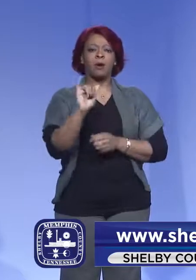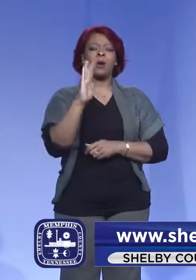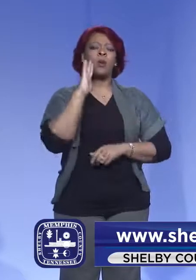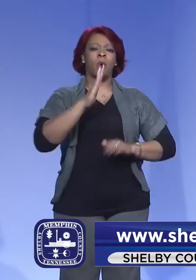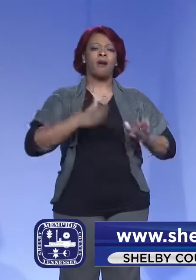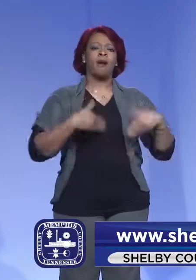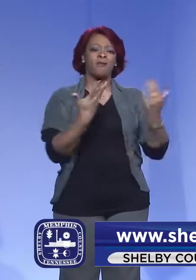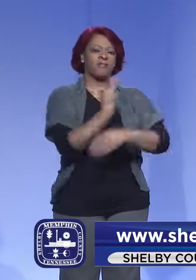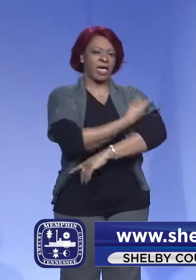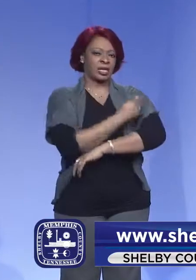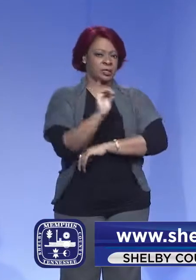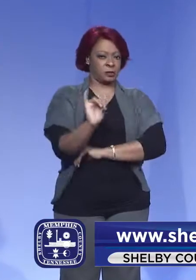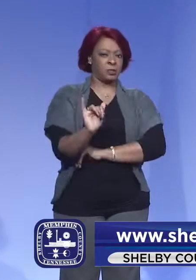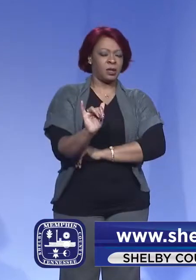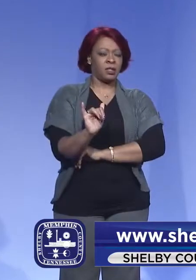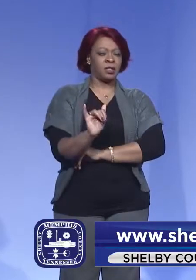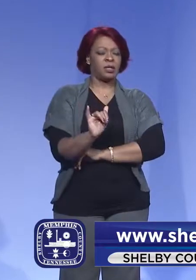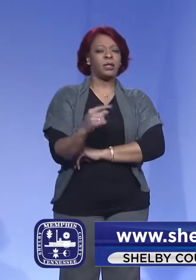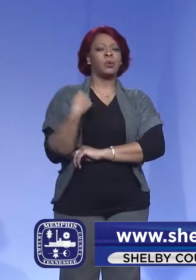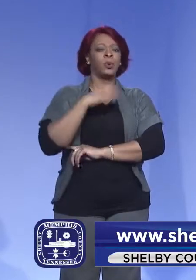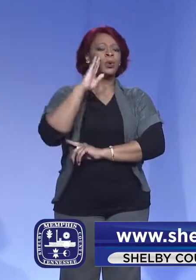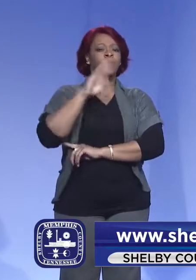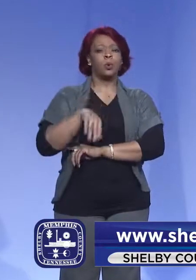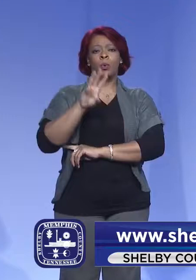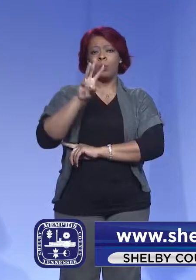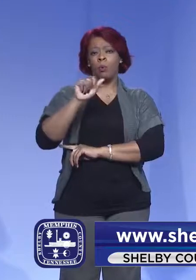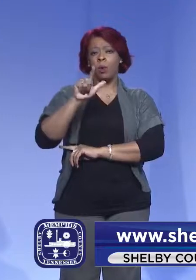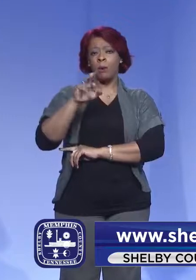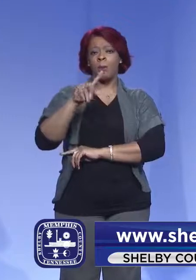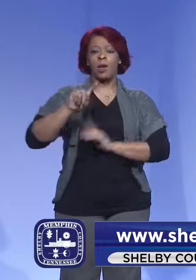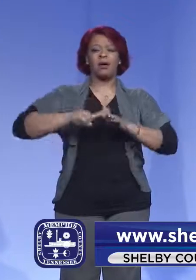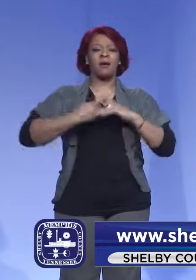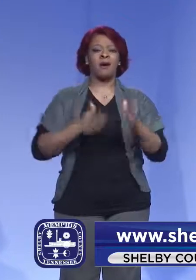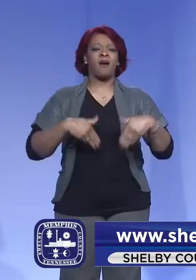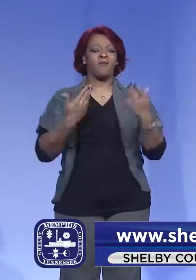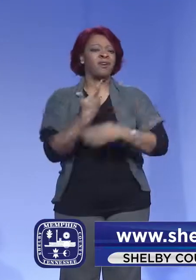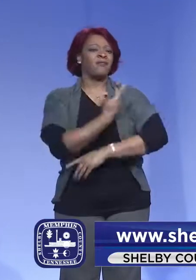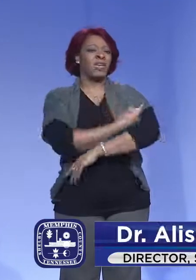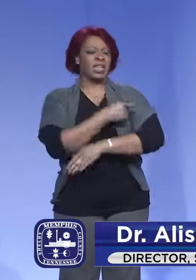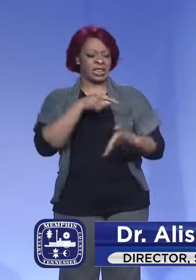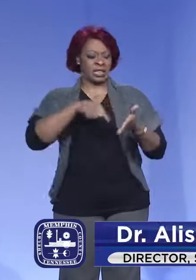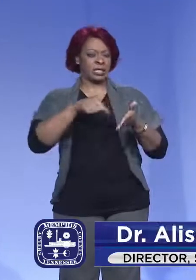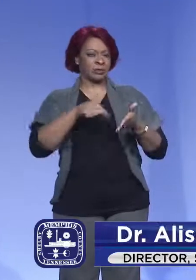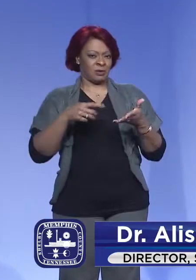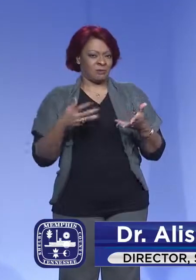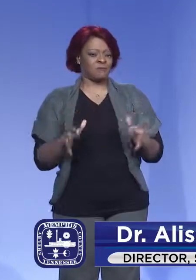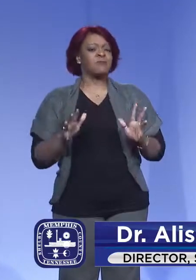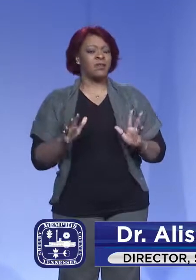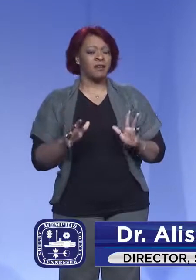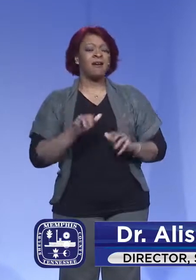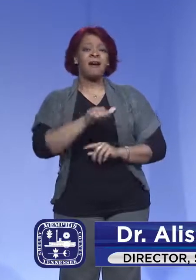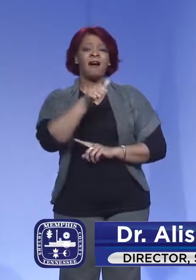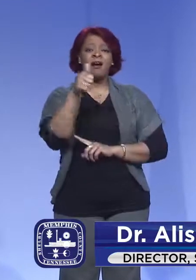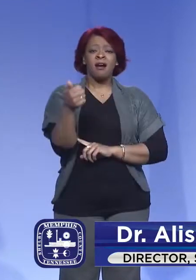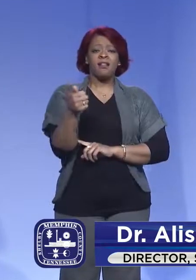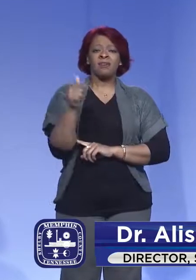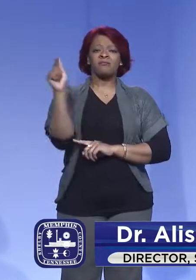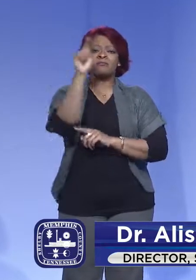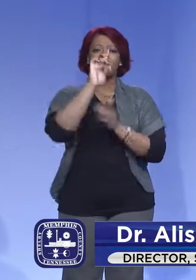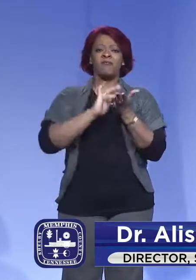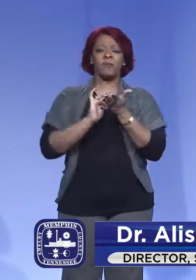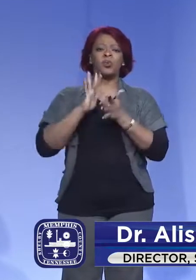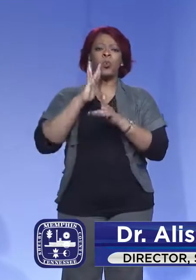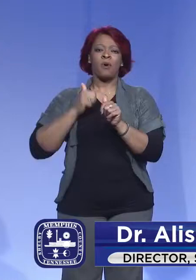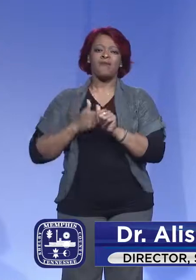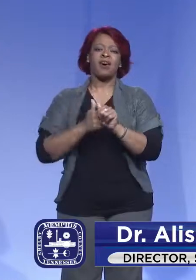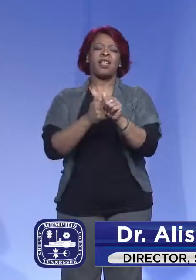offer vaccine. We know that Walmart began offering vaccine this week, and then other pharmacies will